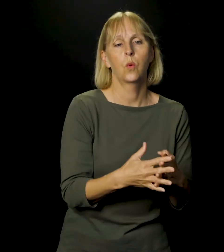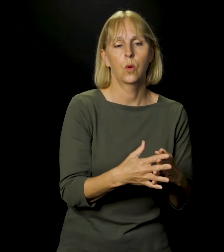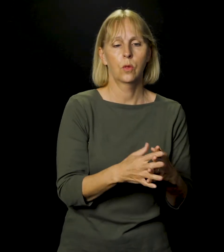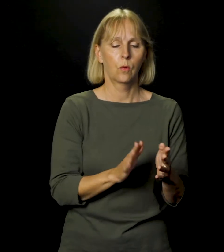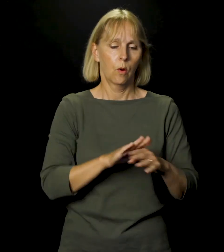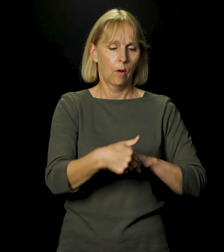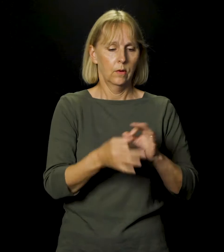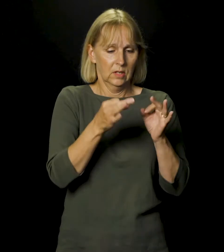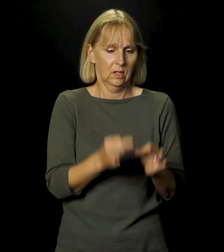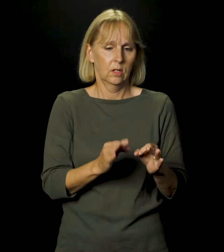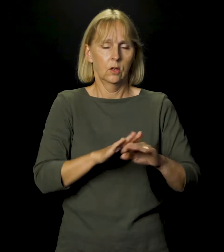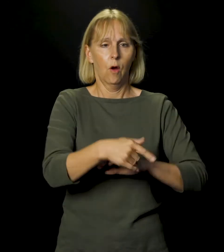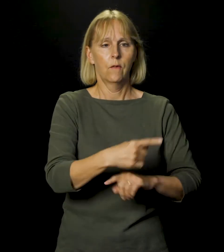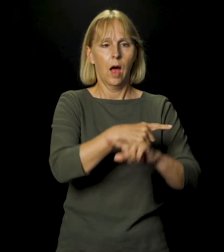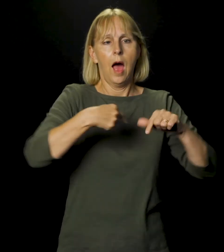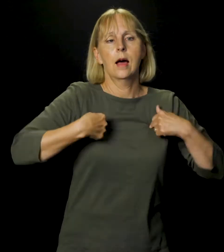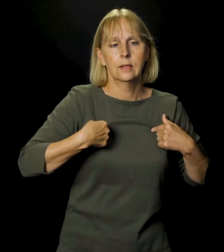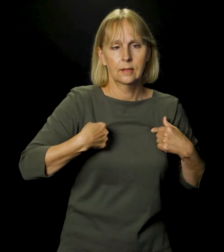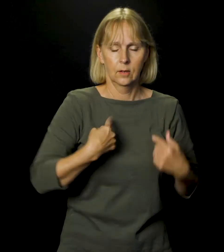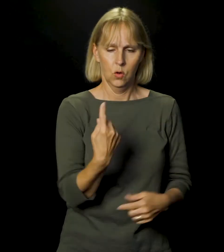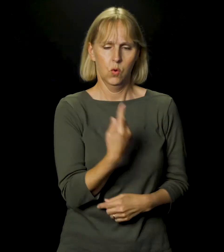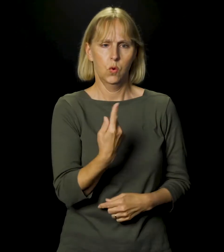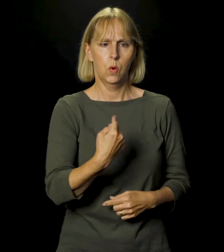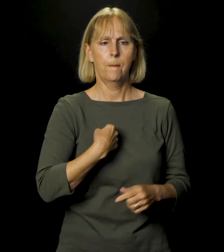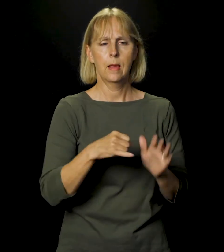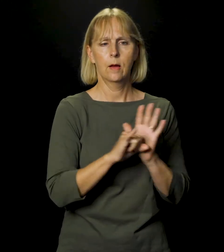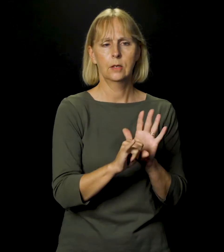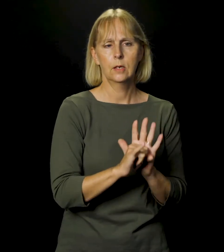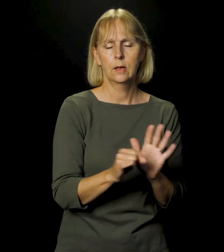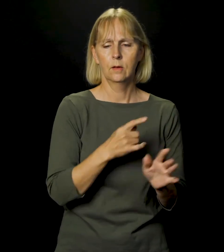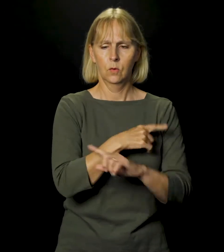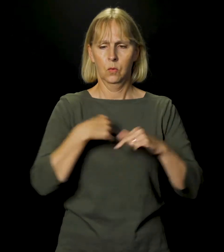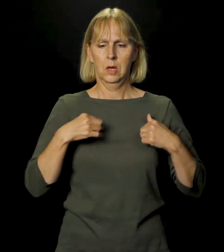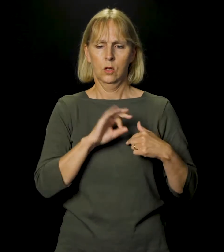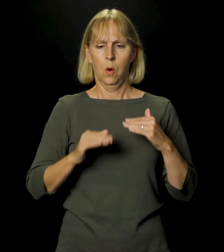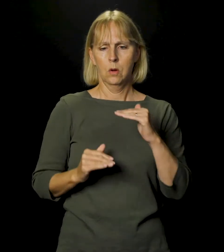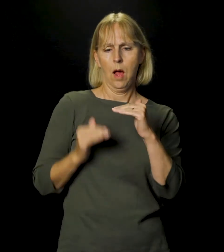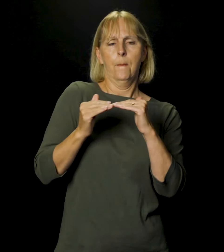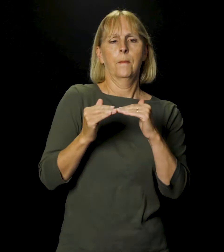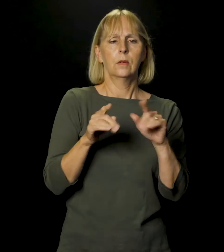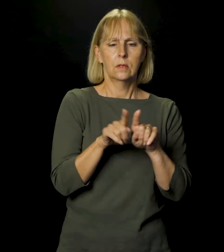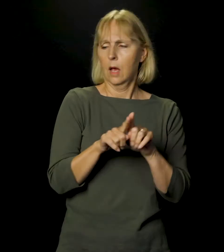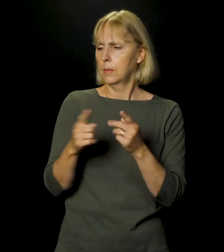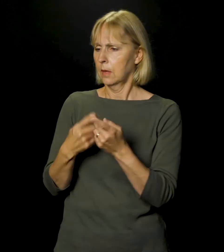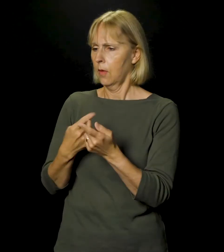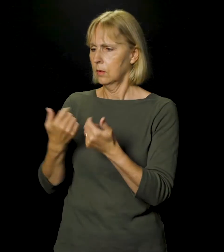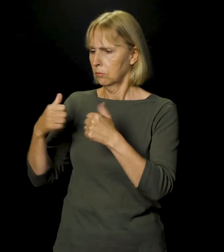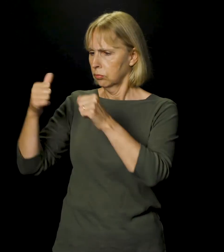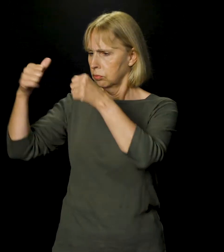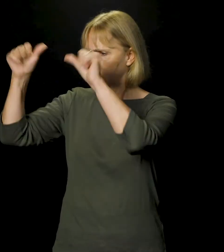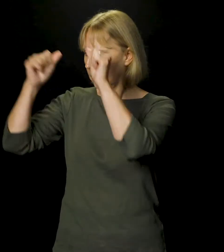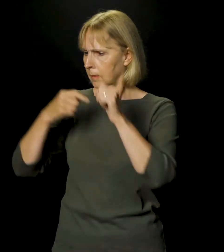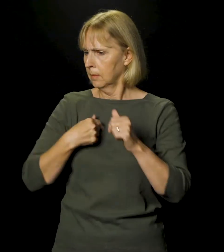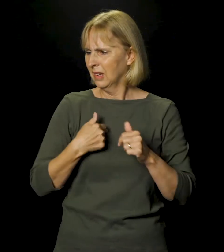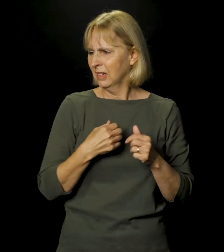we are. We sometimes feel like we don't make the grade compared to the accomplishments of others that we see just in their lives or